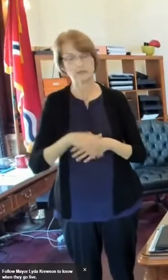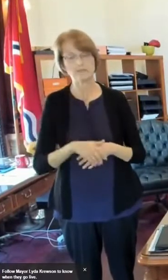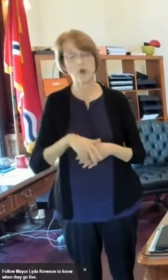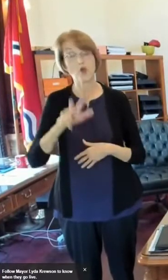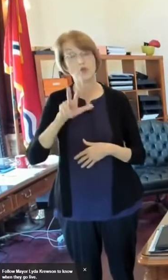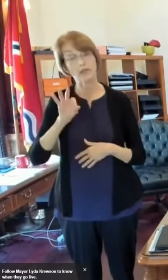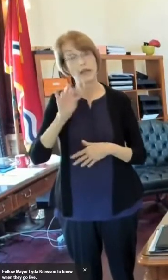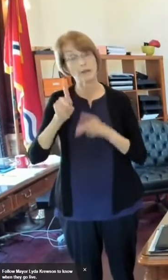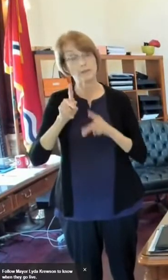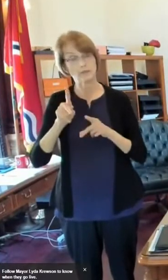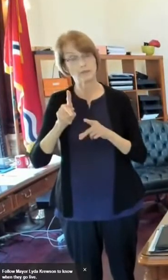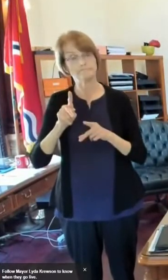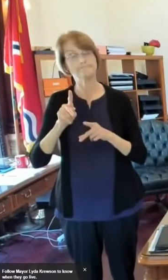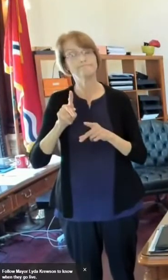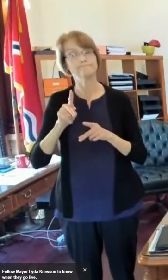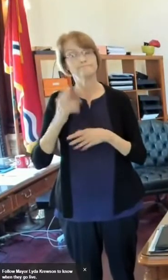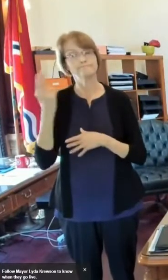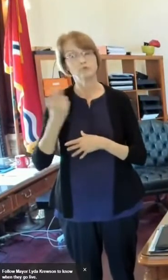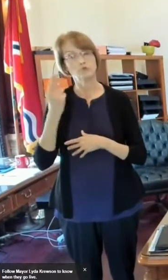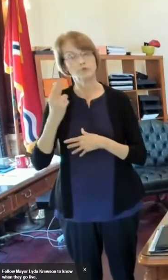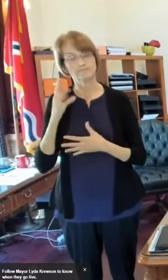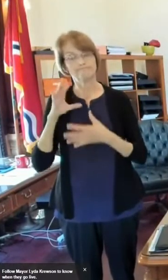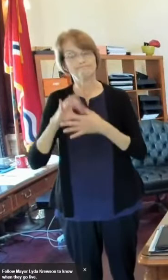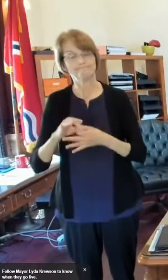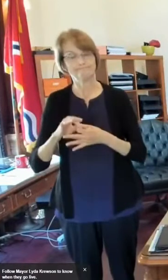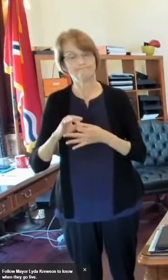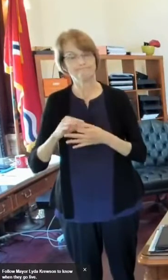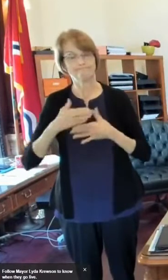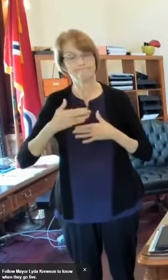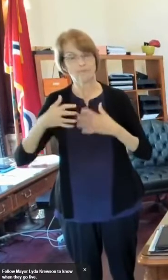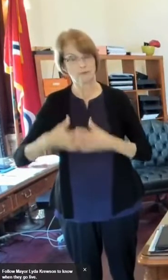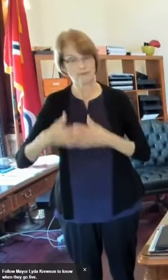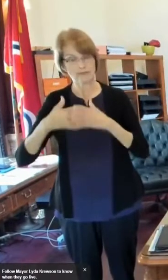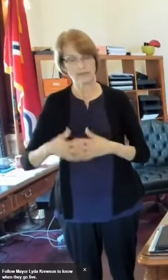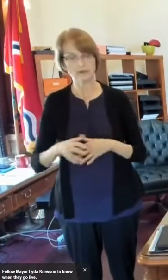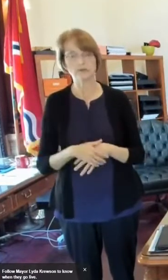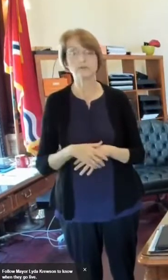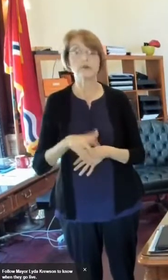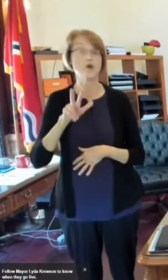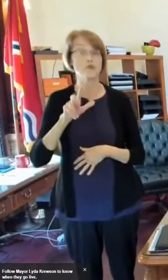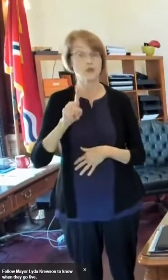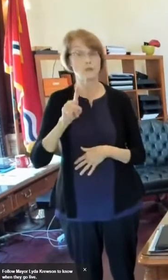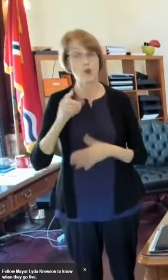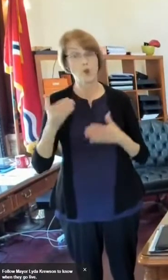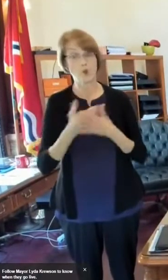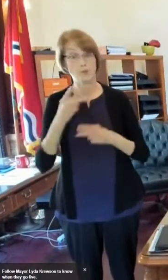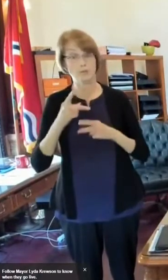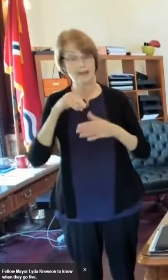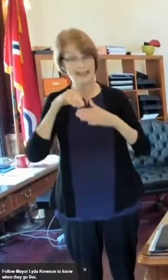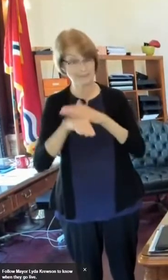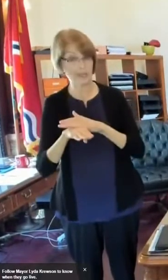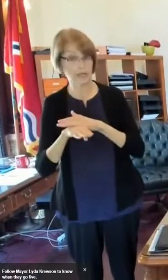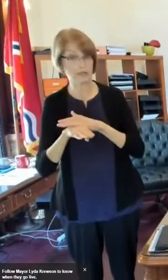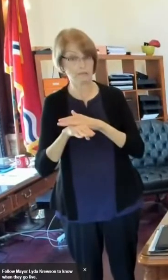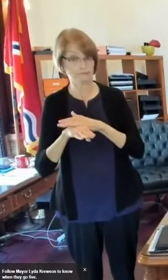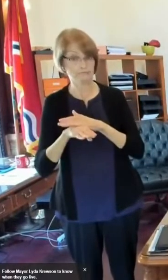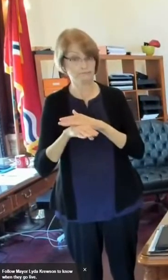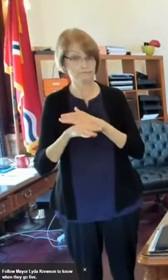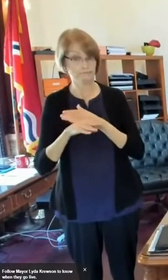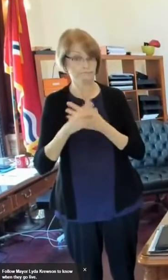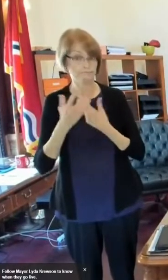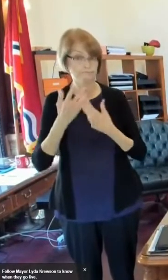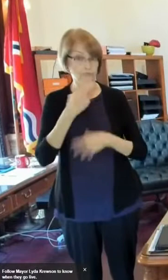people were on ventilators. 31 people were admitted to the hospital,